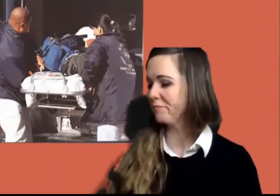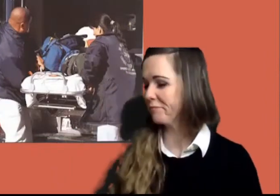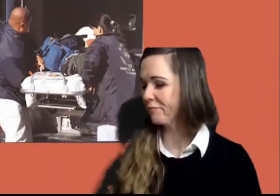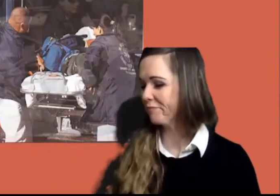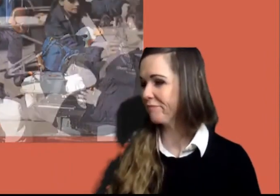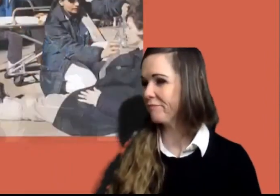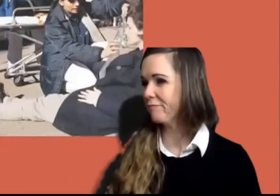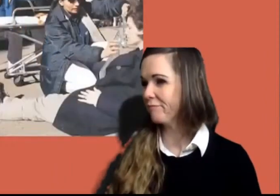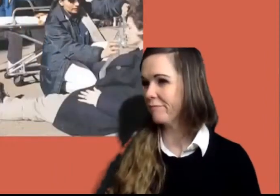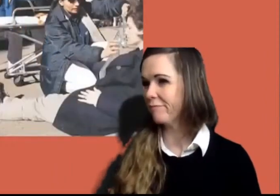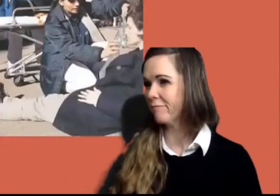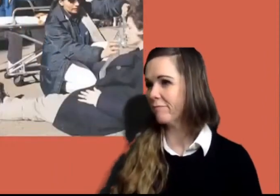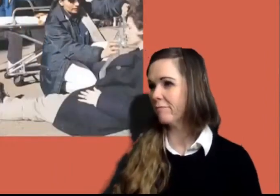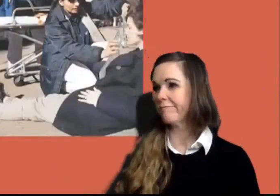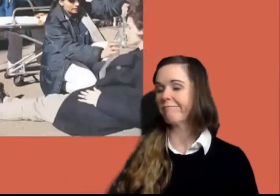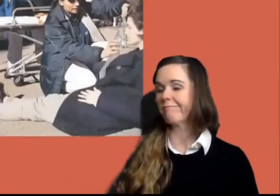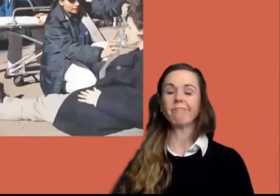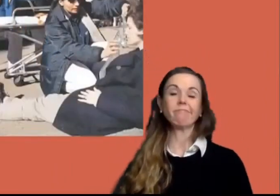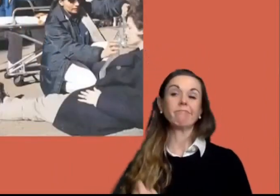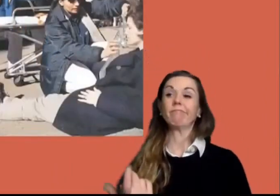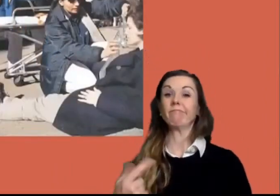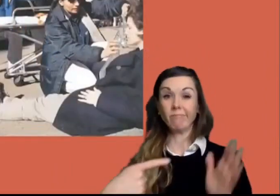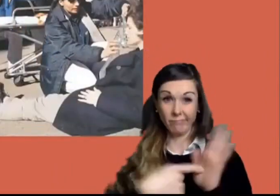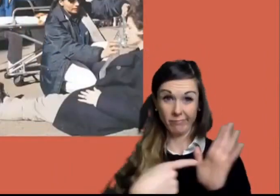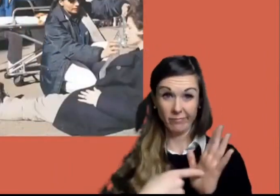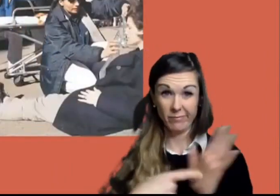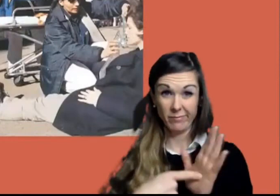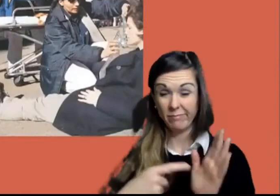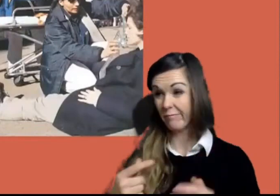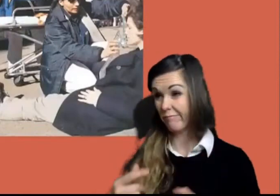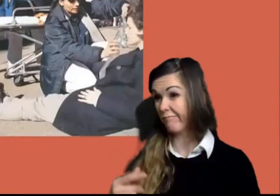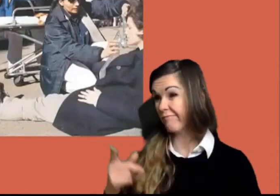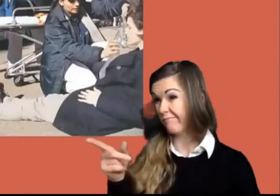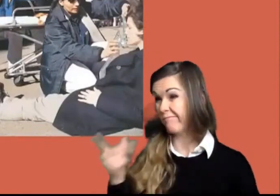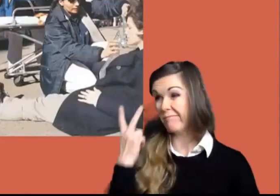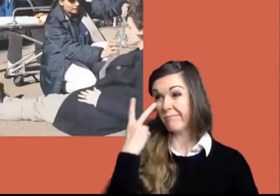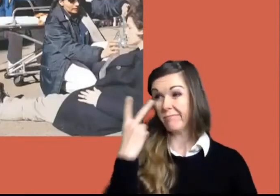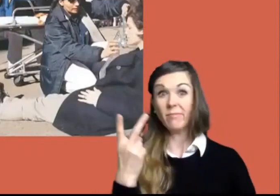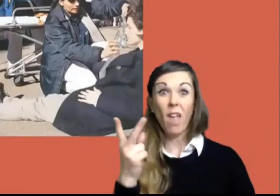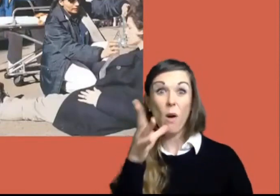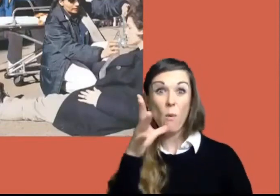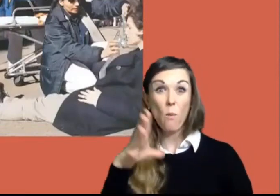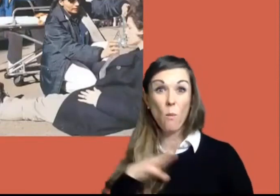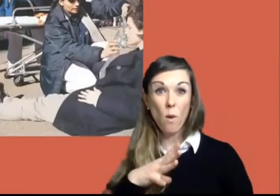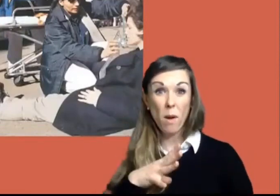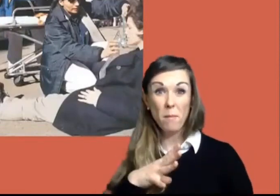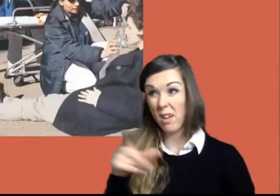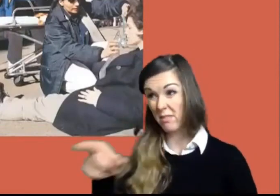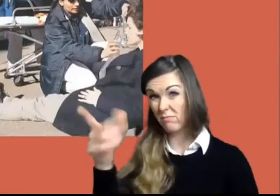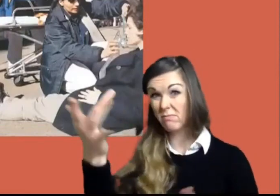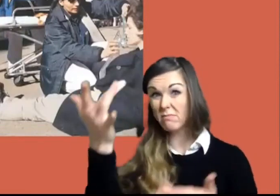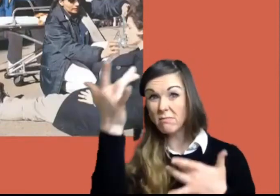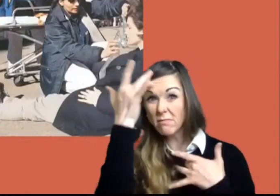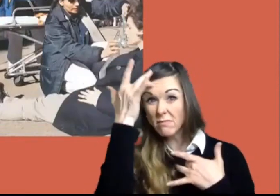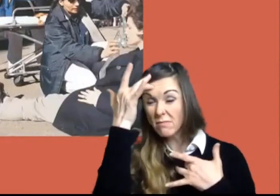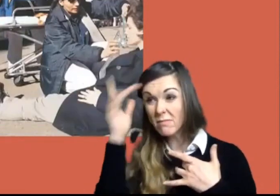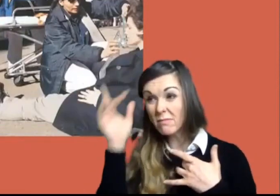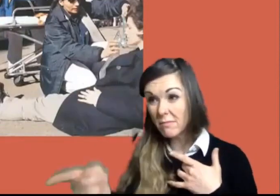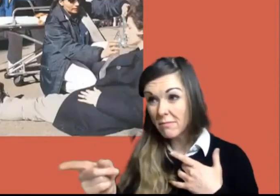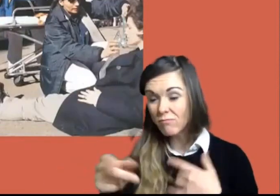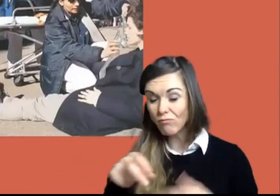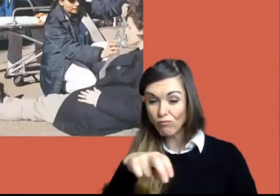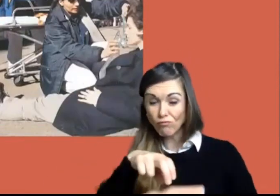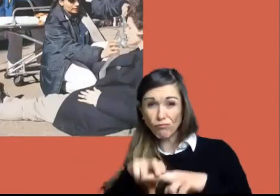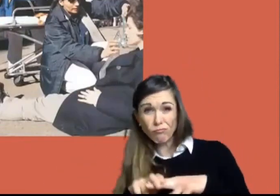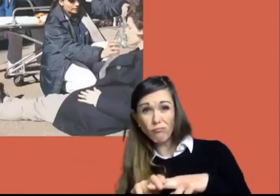on the forehead. I typically use the one that's on the forehead. For example, you see